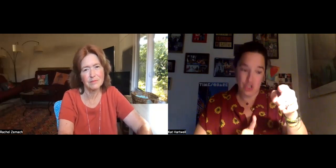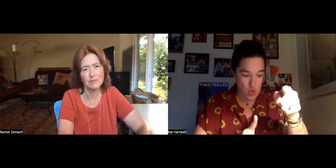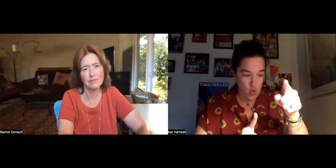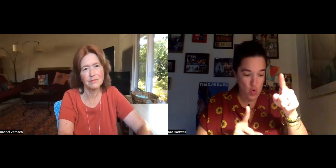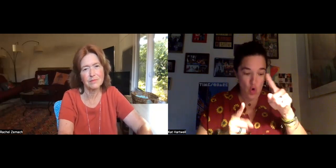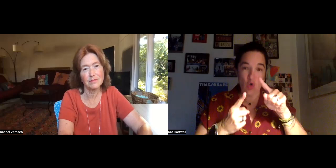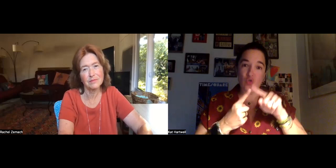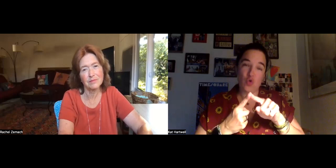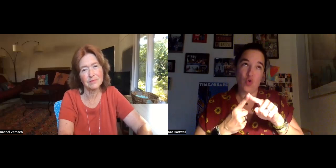you to